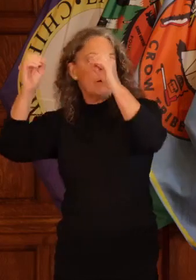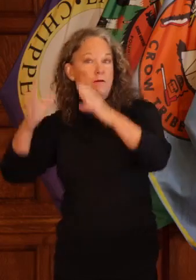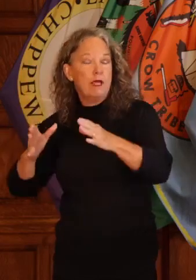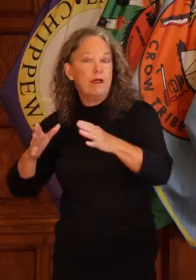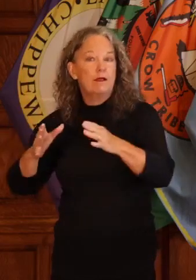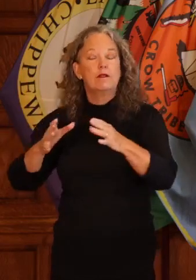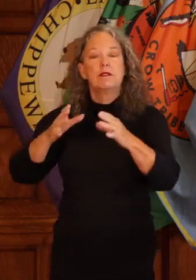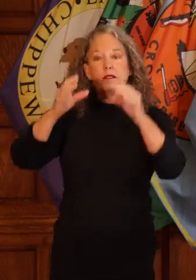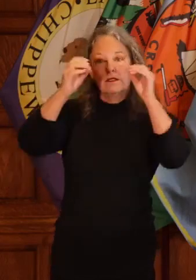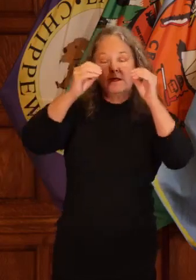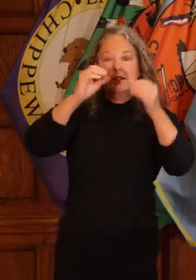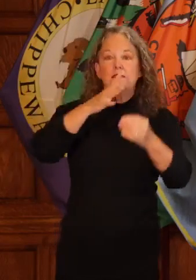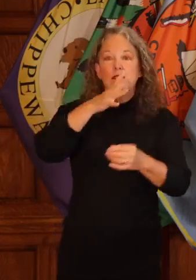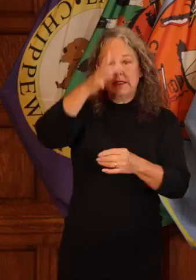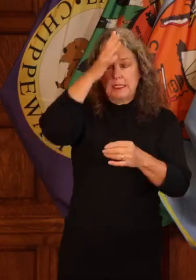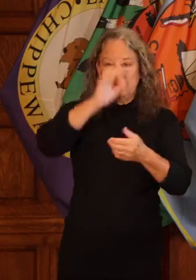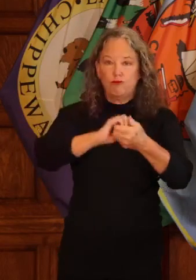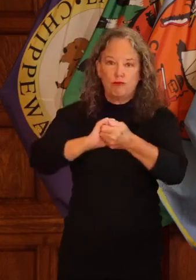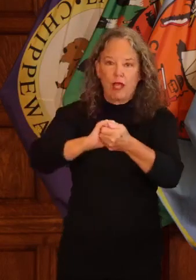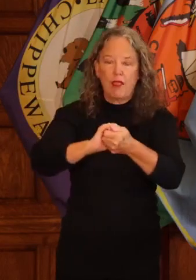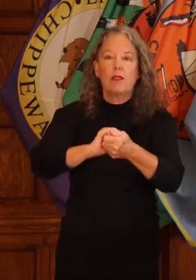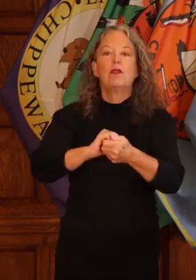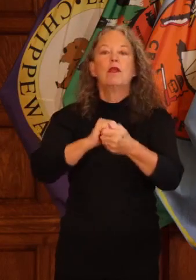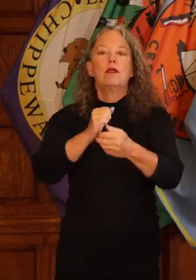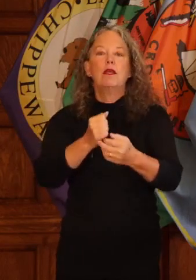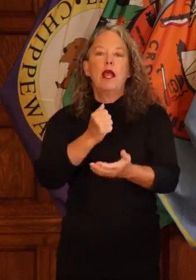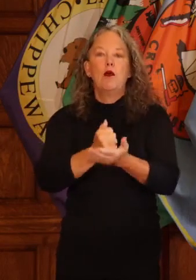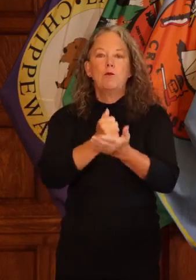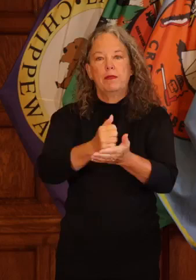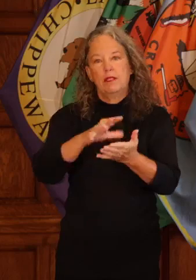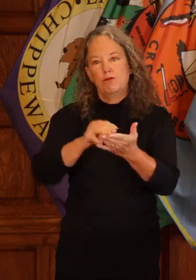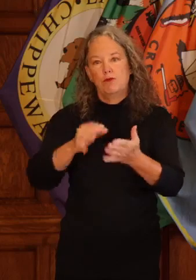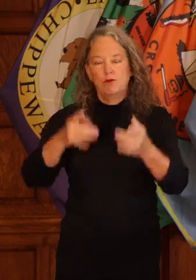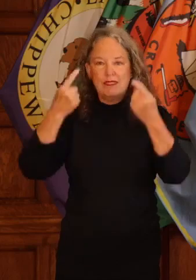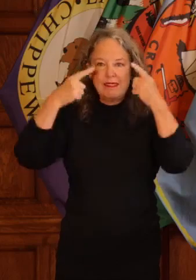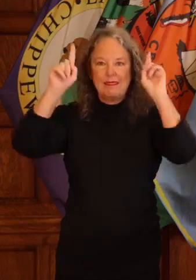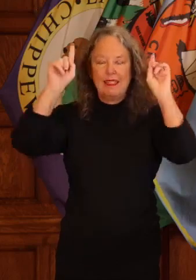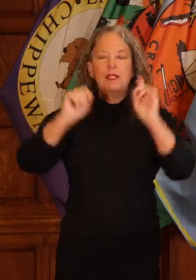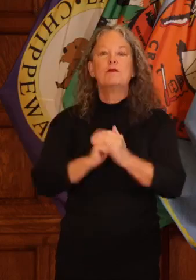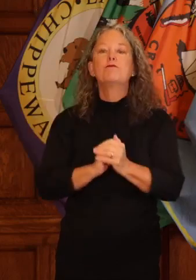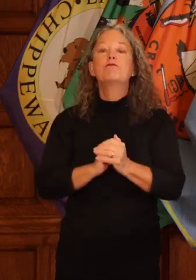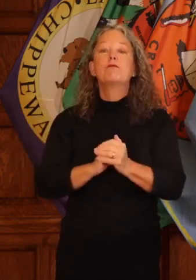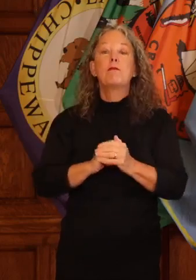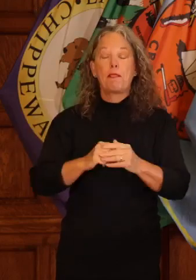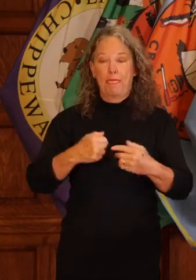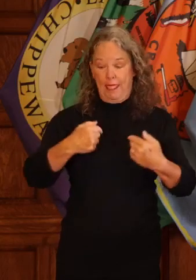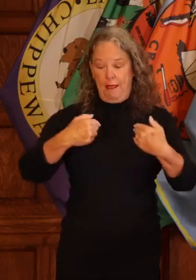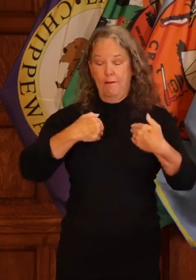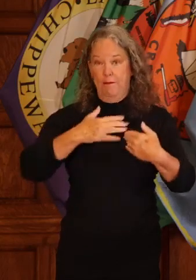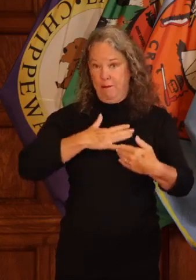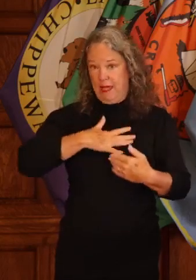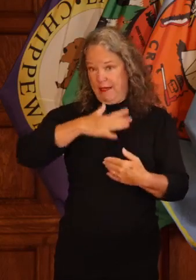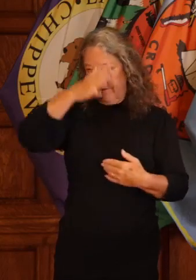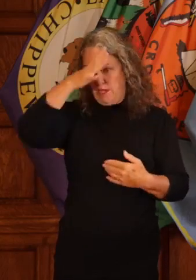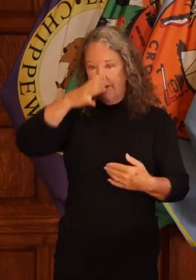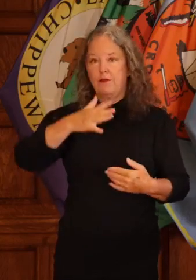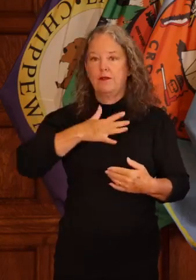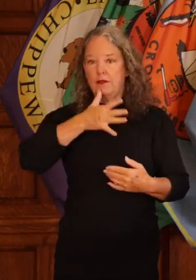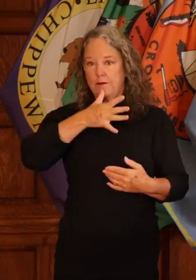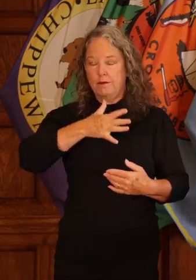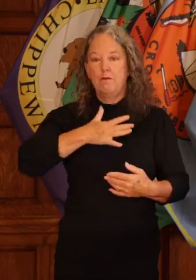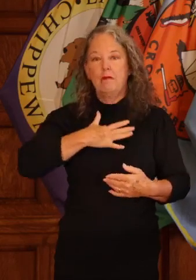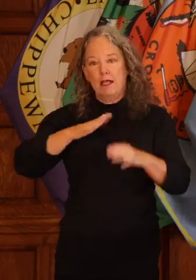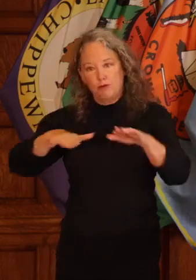play an important role in helping students succeed. As a son and a father of